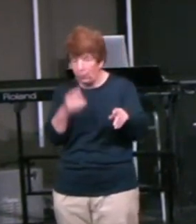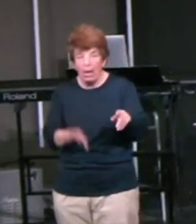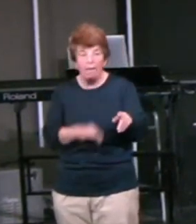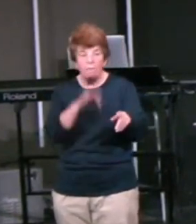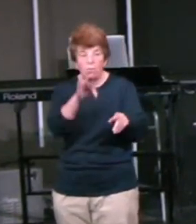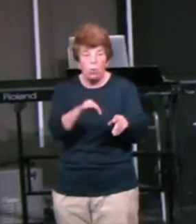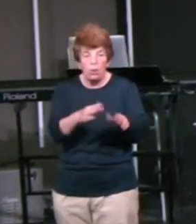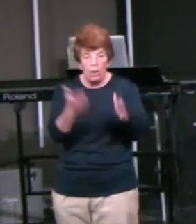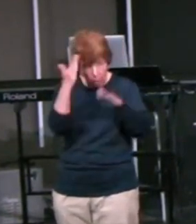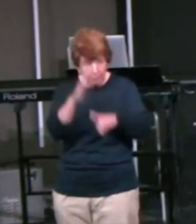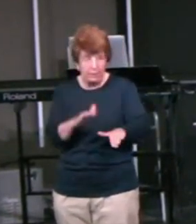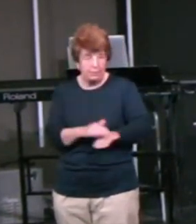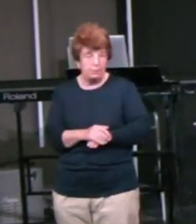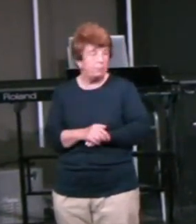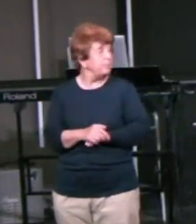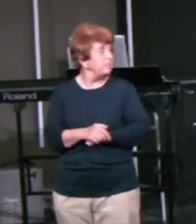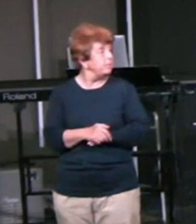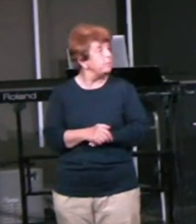afford accommodation.